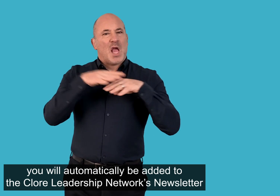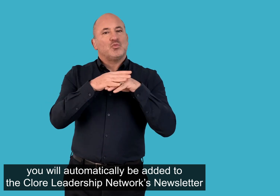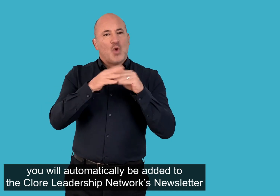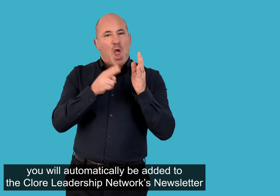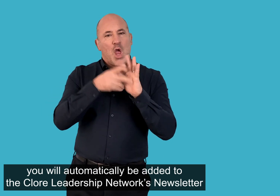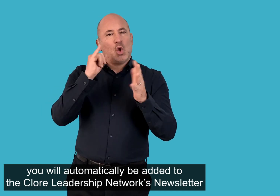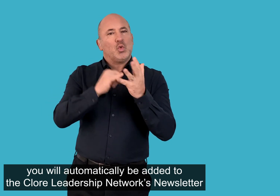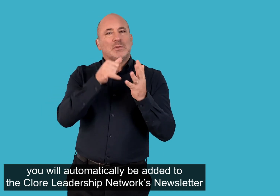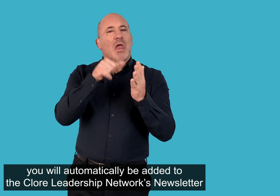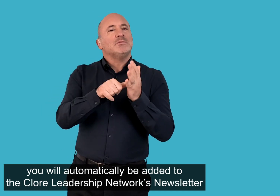newsletter,